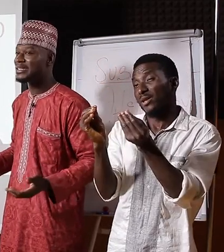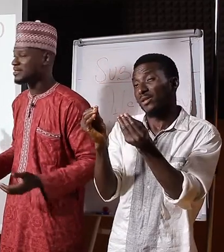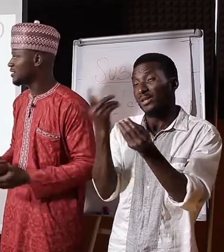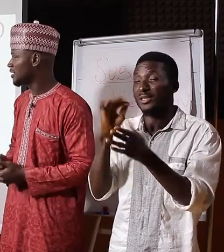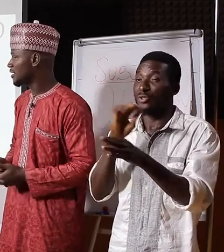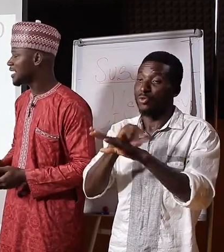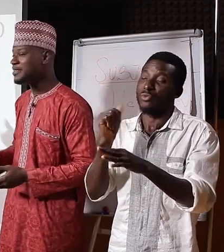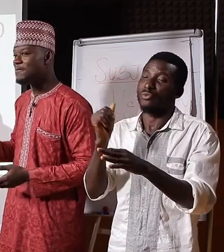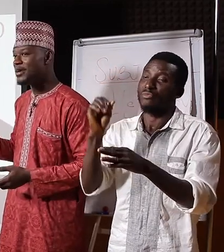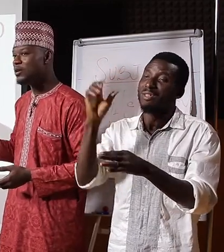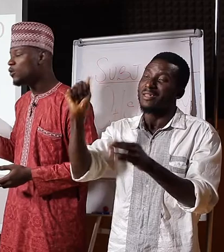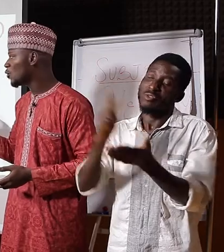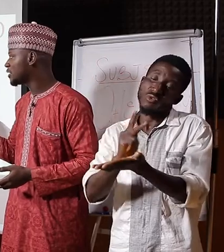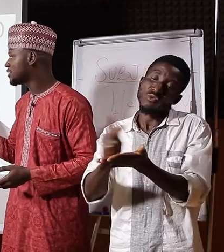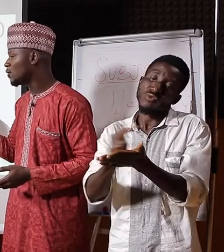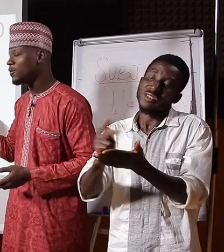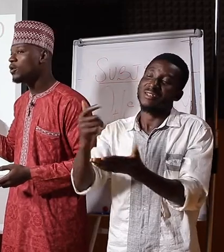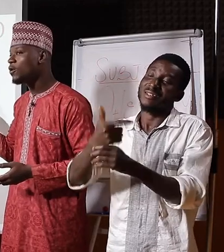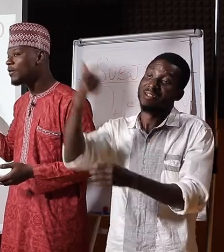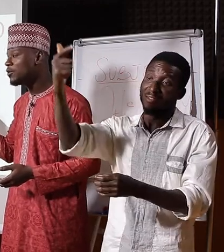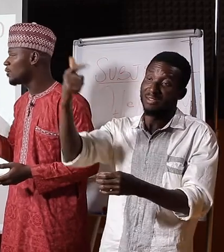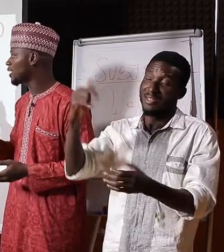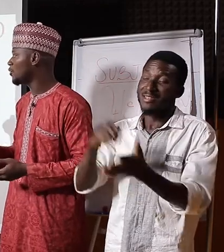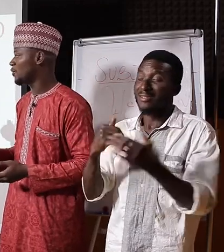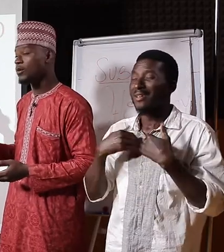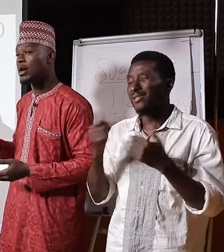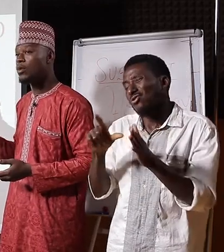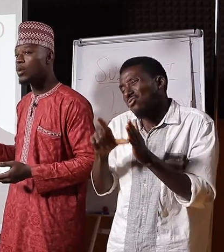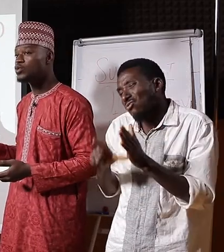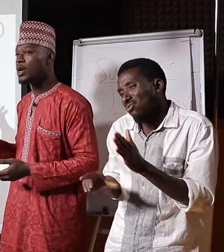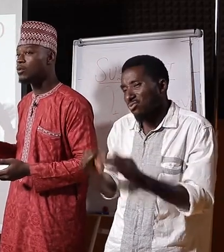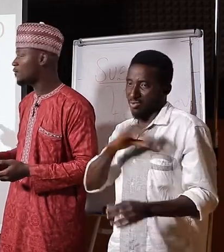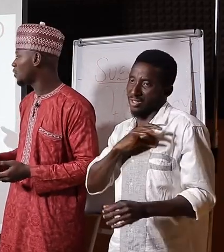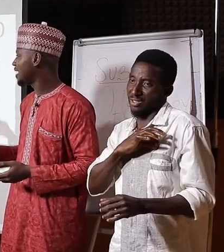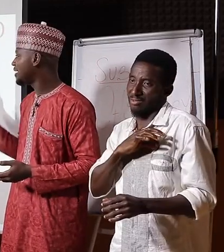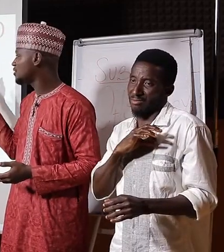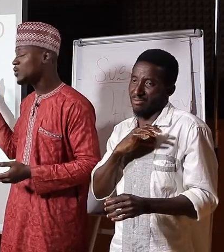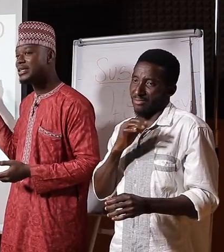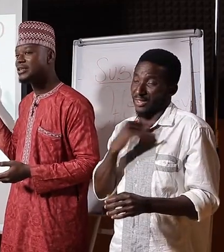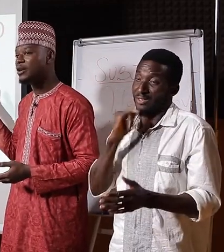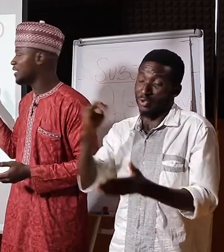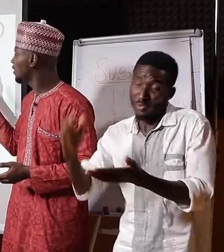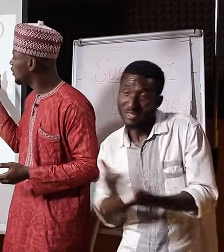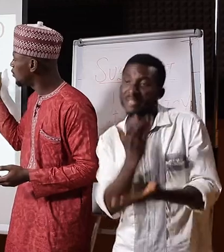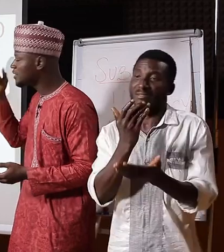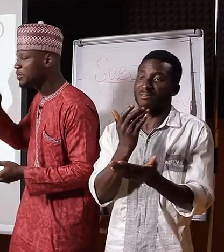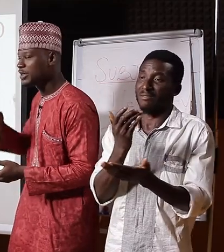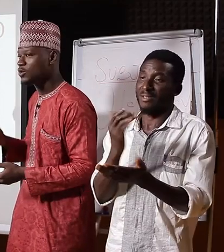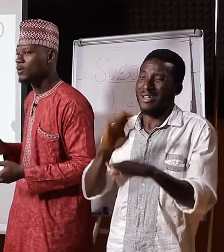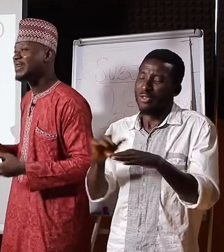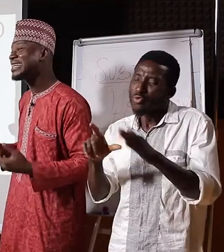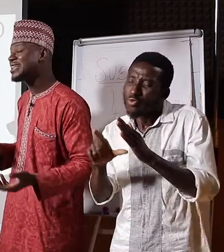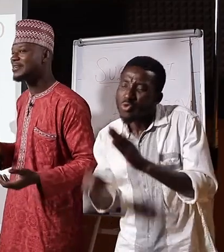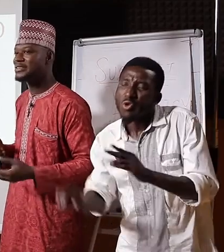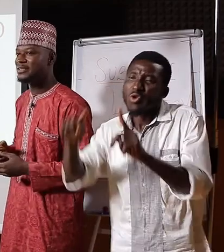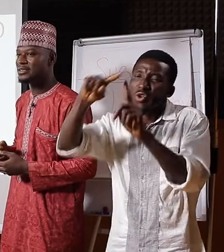cooking gas. It has a very low quantity of or value of carbon from carbon 1 to carbon 4, and it is collected at low temperature